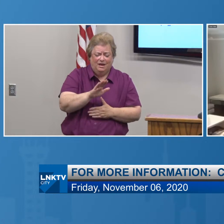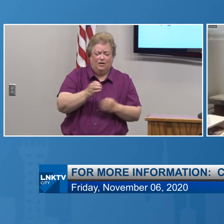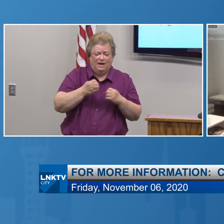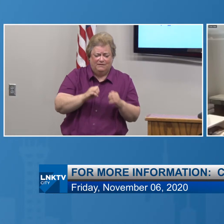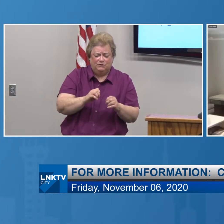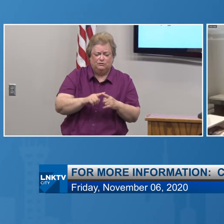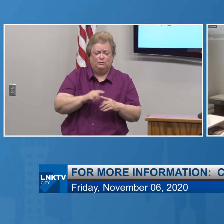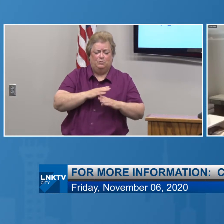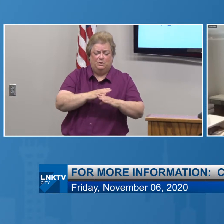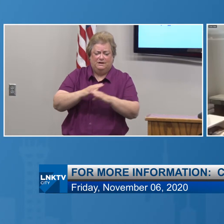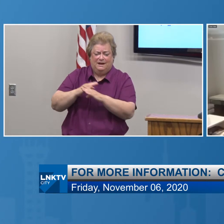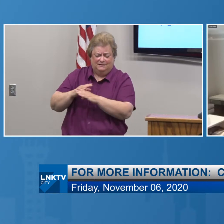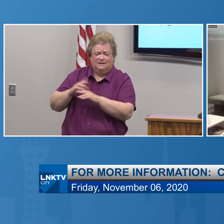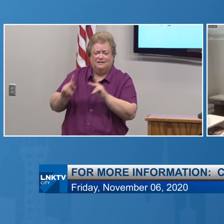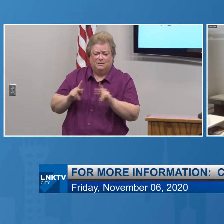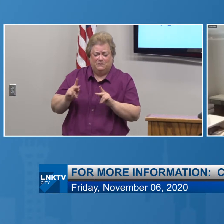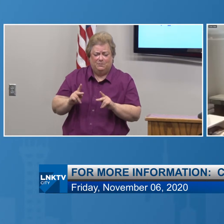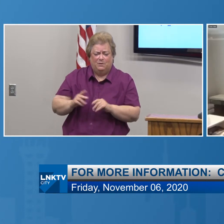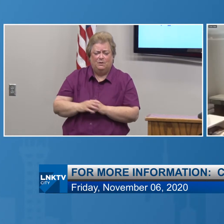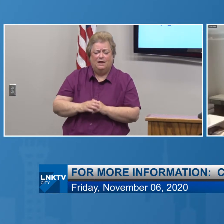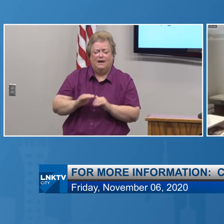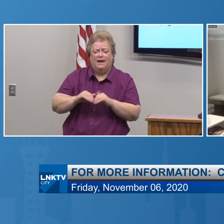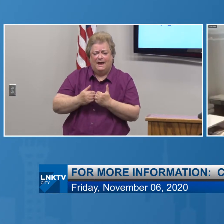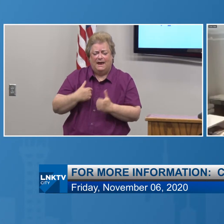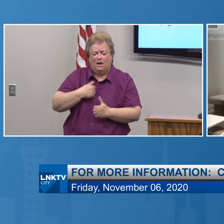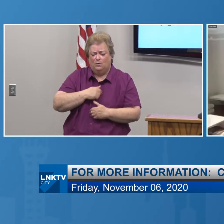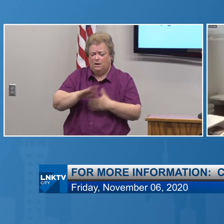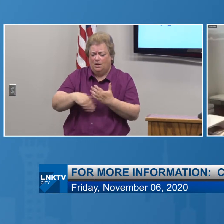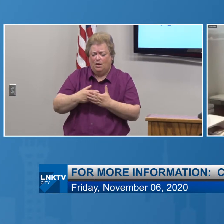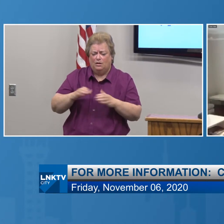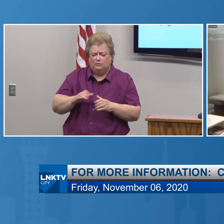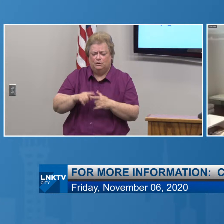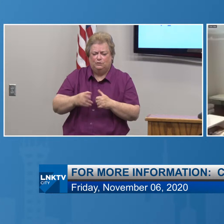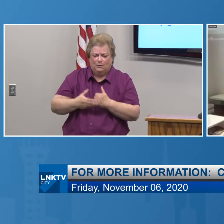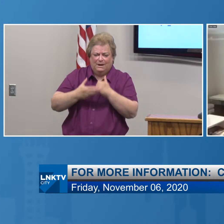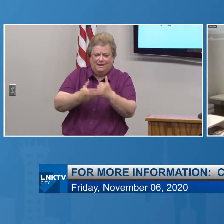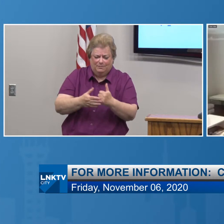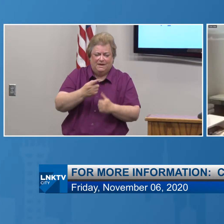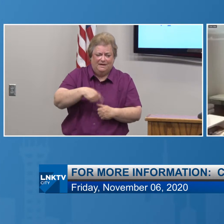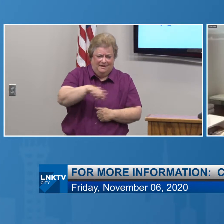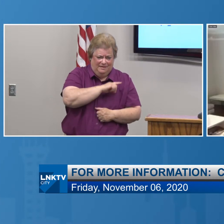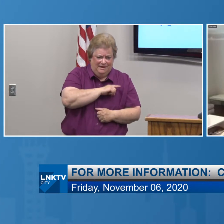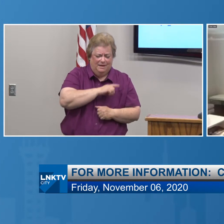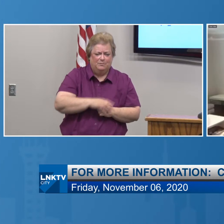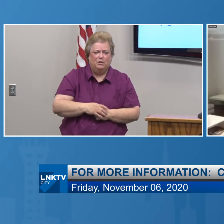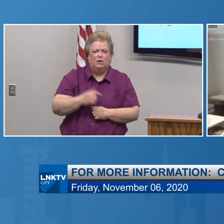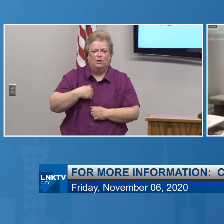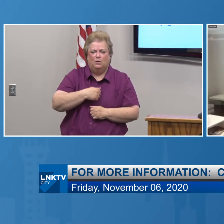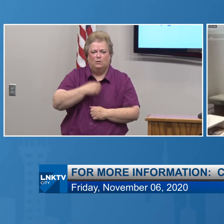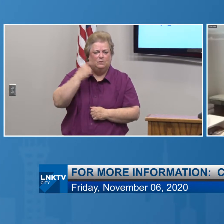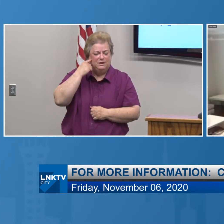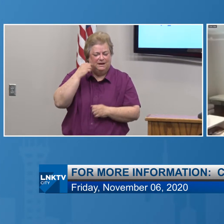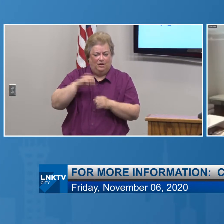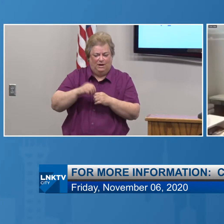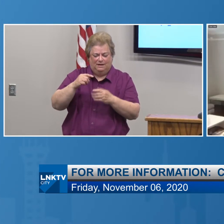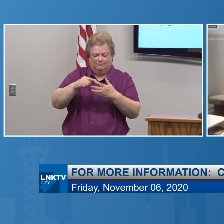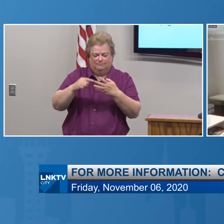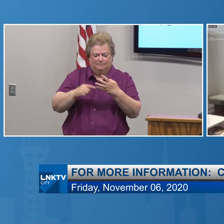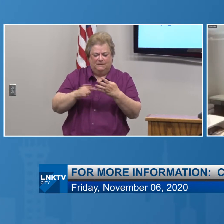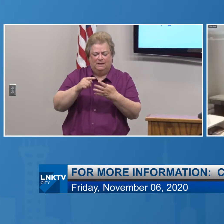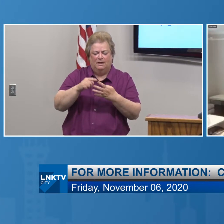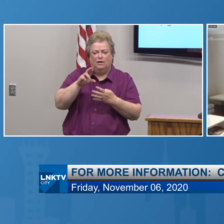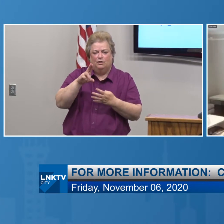and livelihoods and how what all of us do to help them matters. We'll hear from them in this order. First, we'll hear